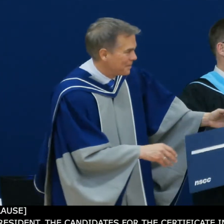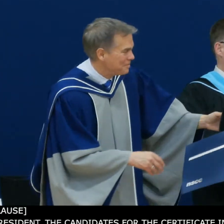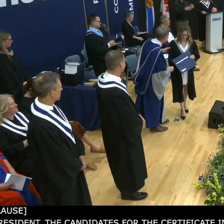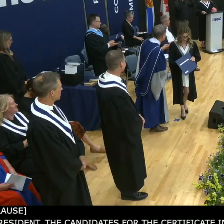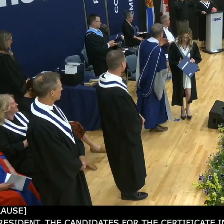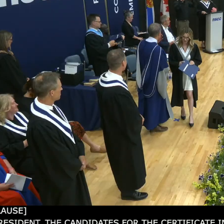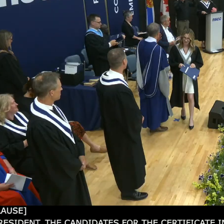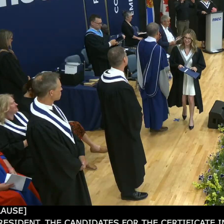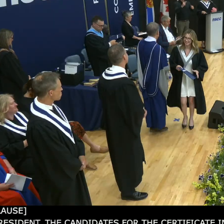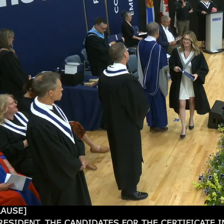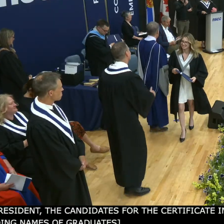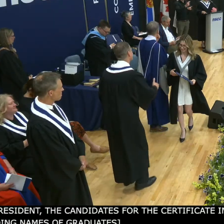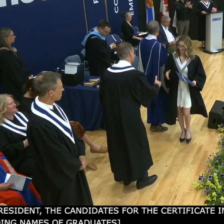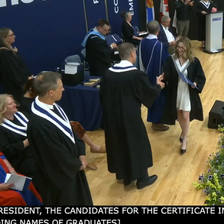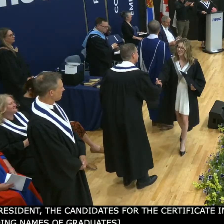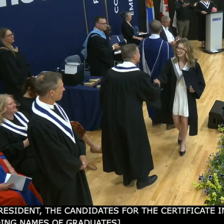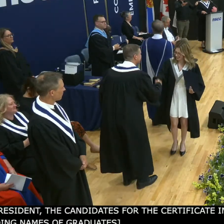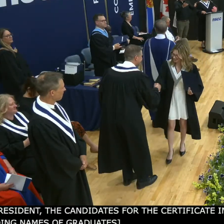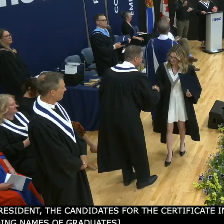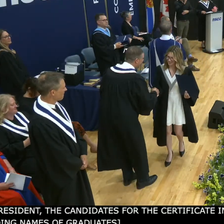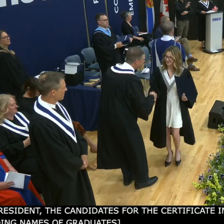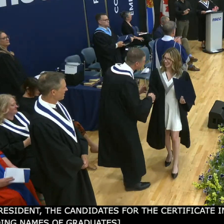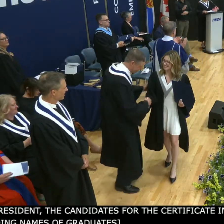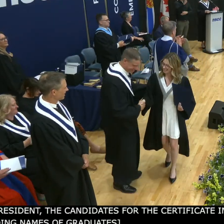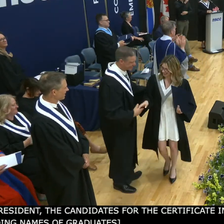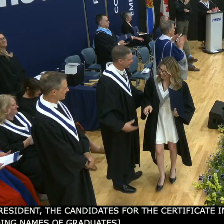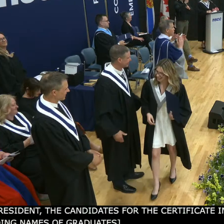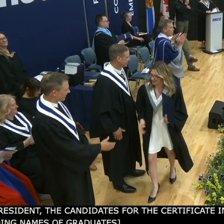Mr. President, the graduates in tourism hospitality.